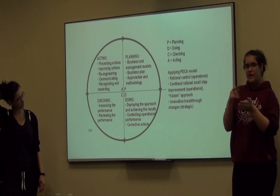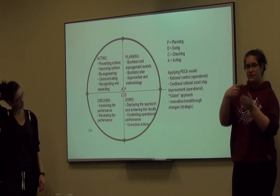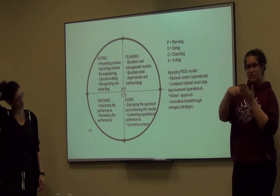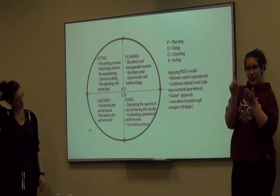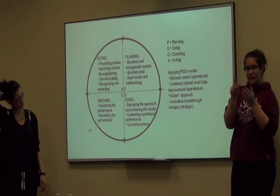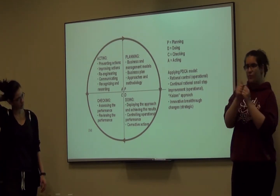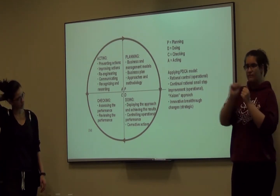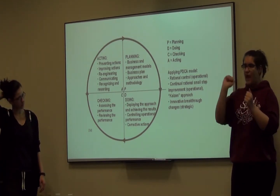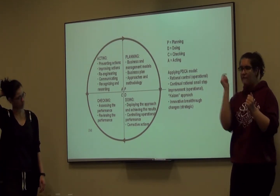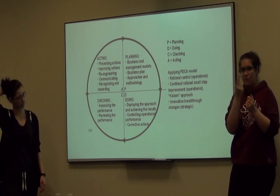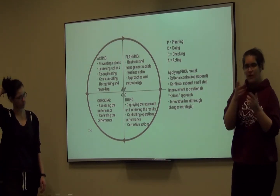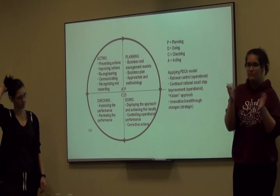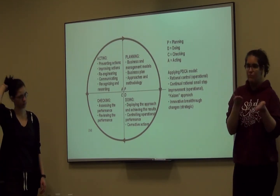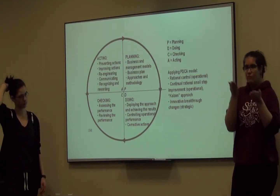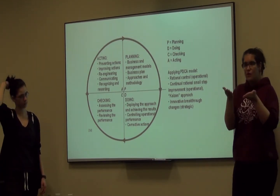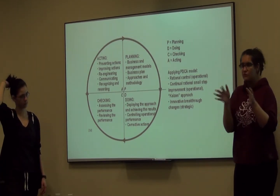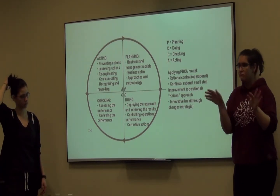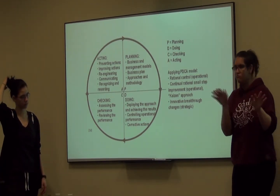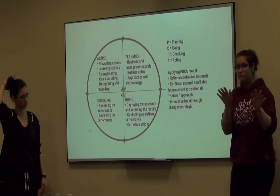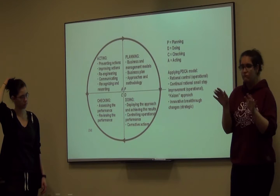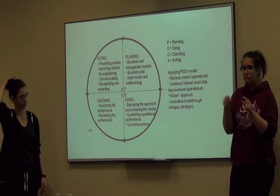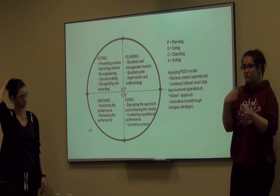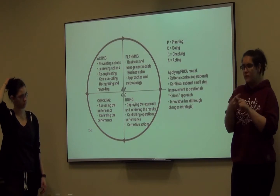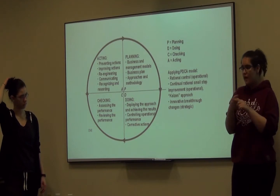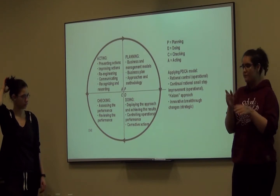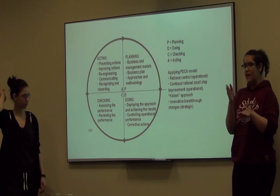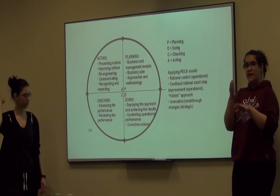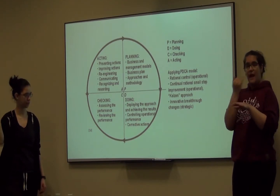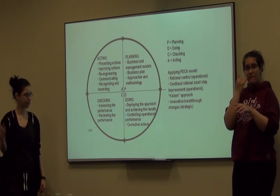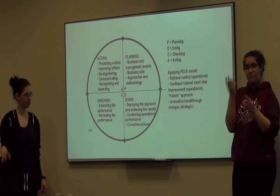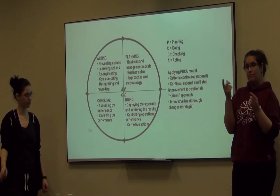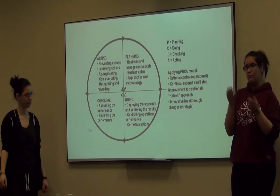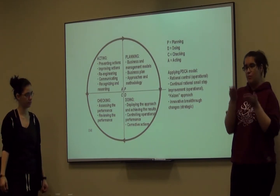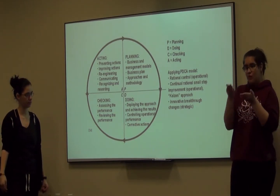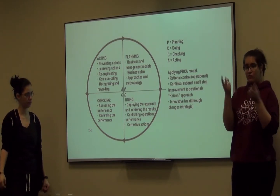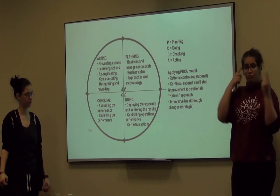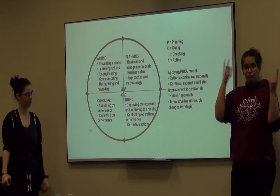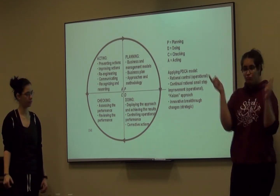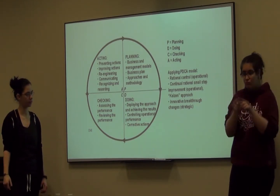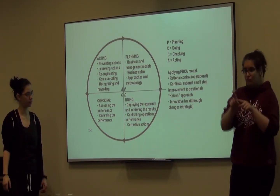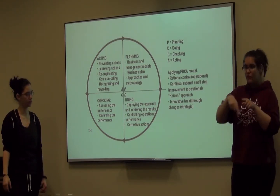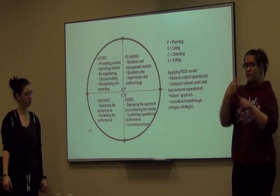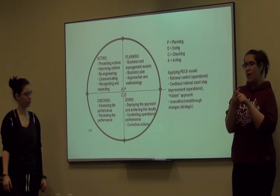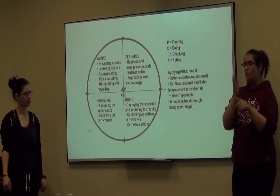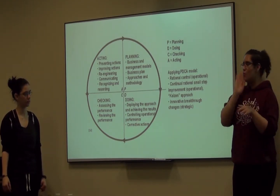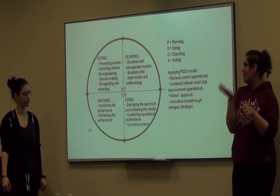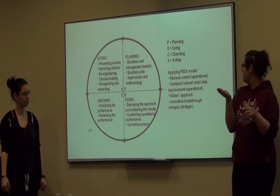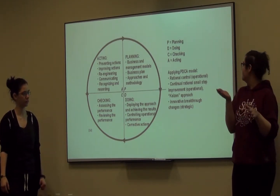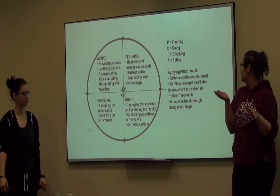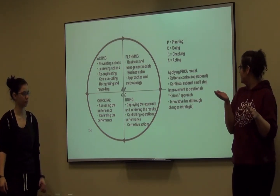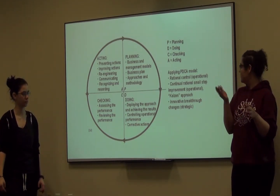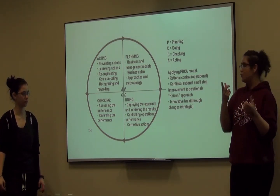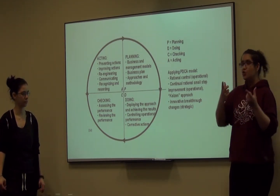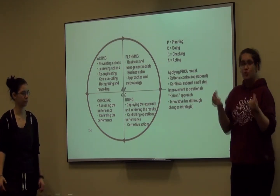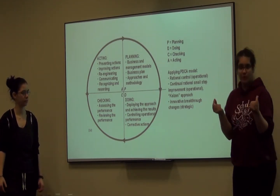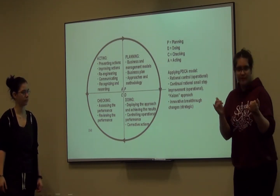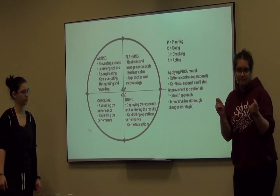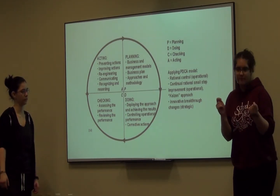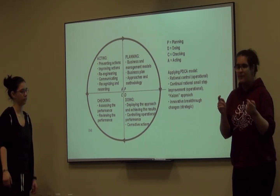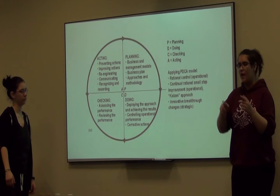bring a proposal to planning, check that it was everything that they could do was involved, and there was an agreement on it. They would then go